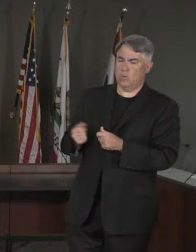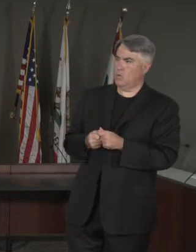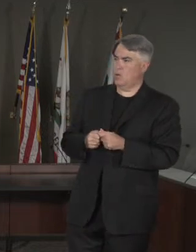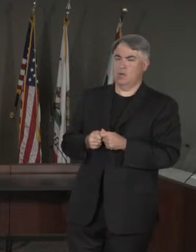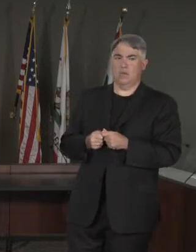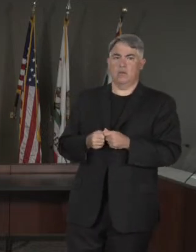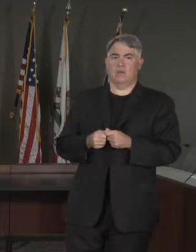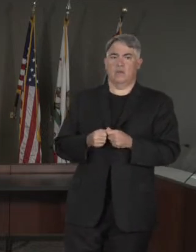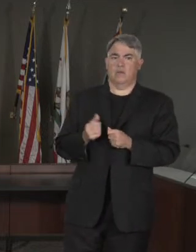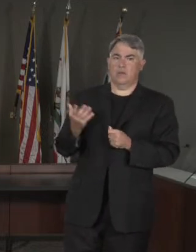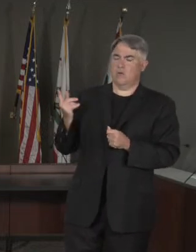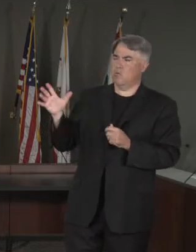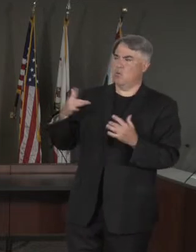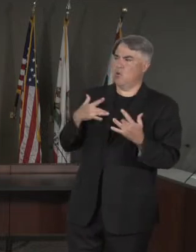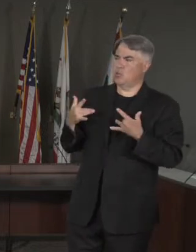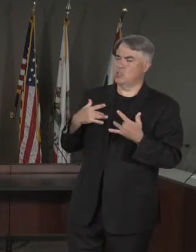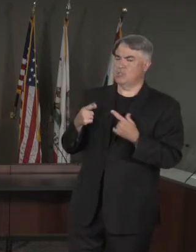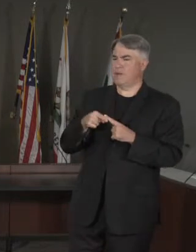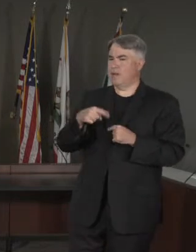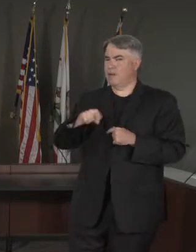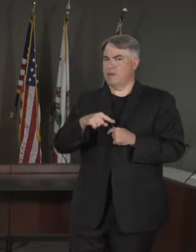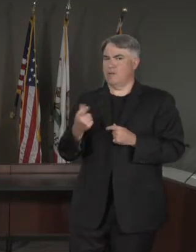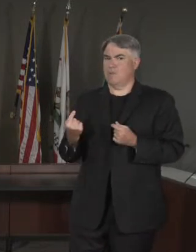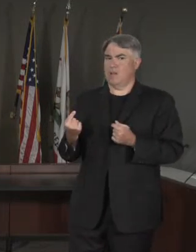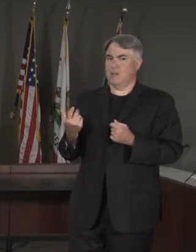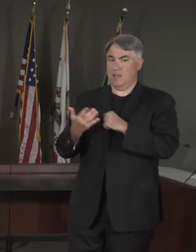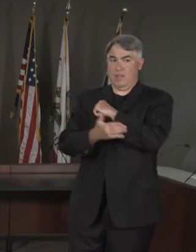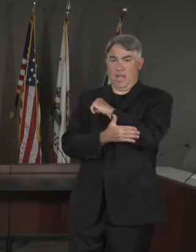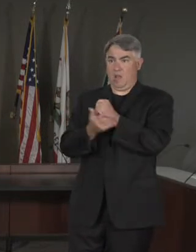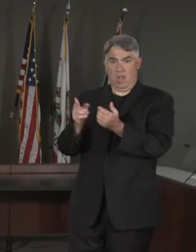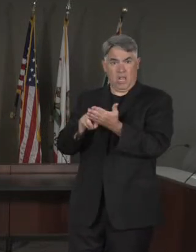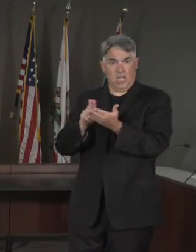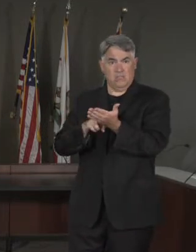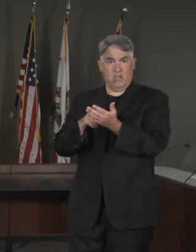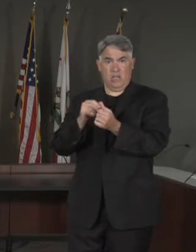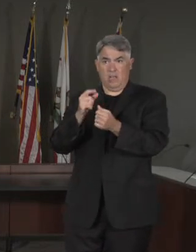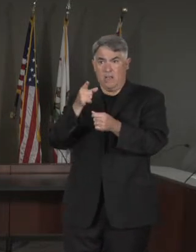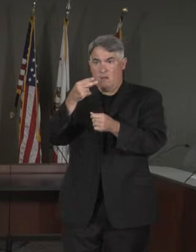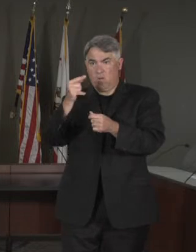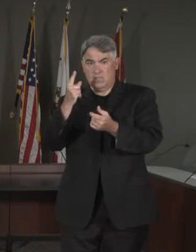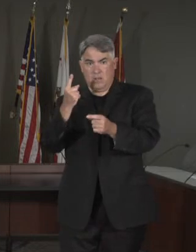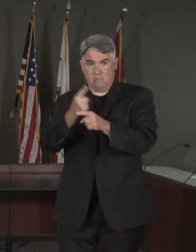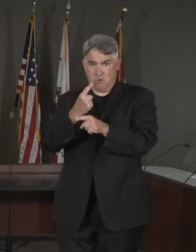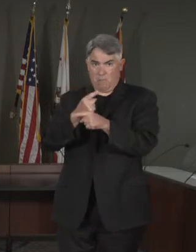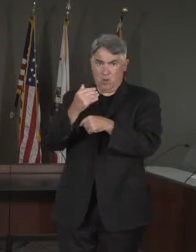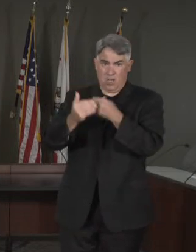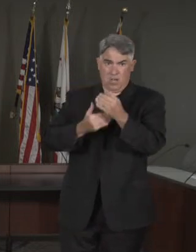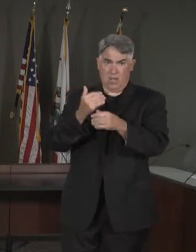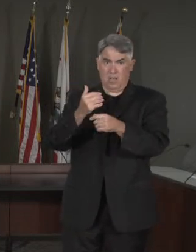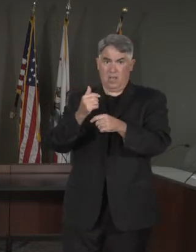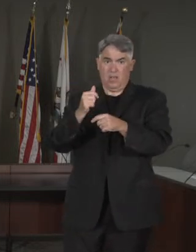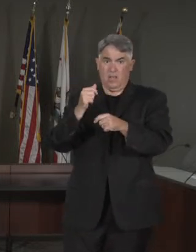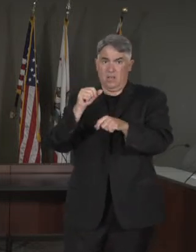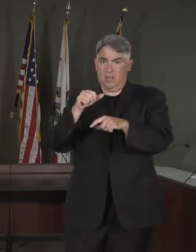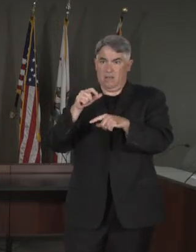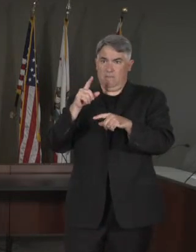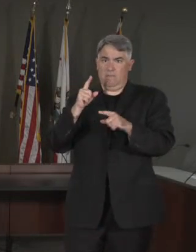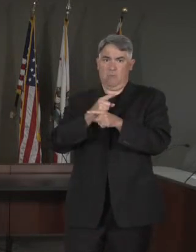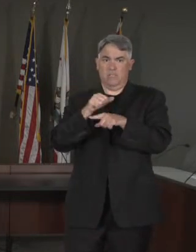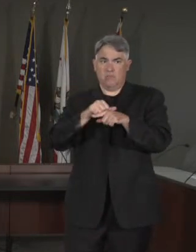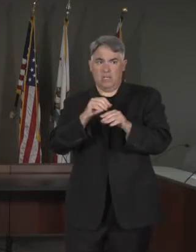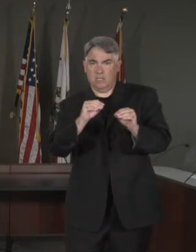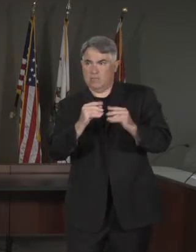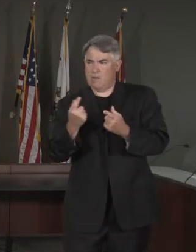concerns over whether the county's contractor has proper training to do this kind of work? Yeah, thank you. The